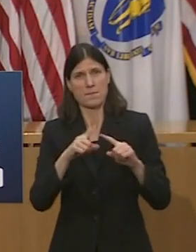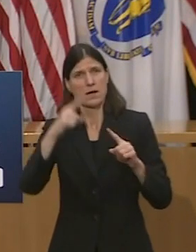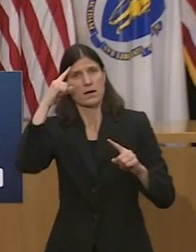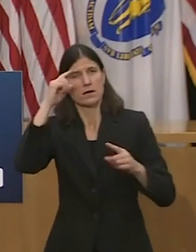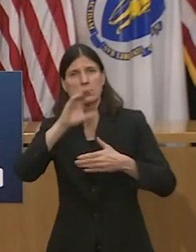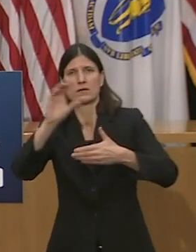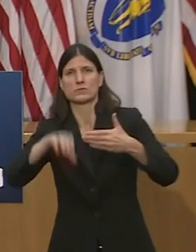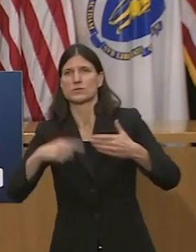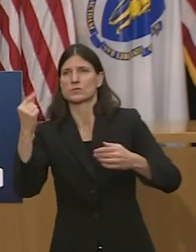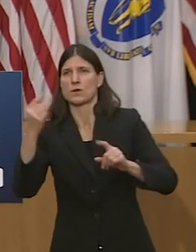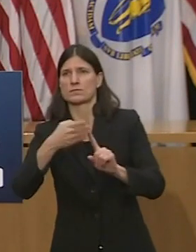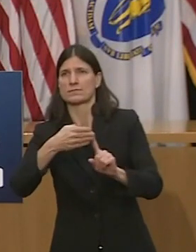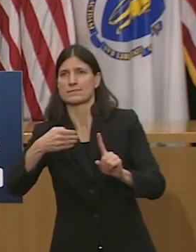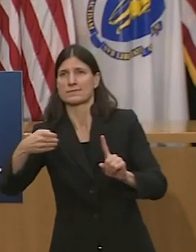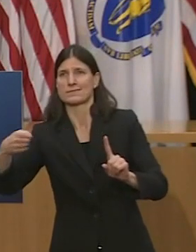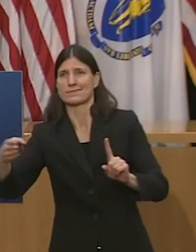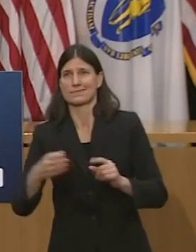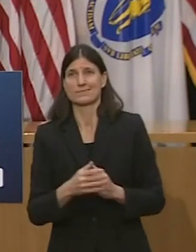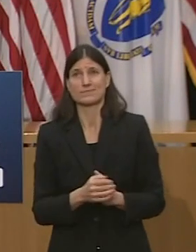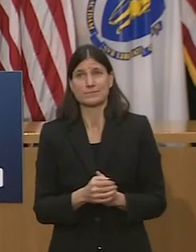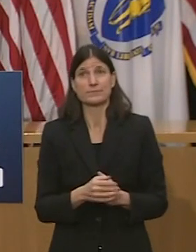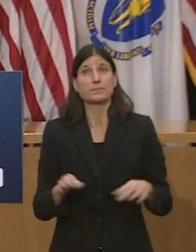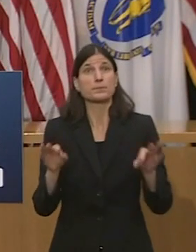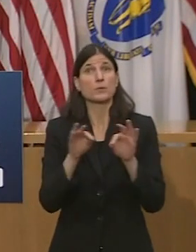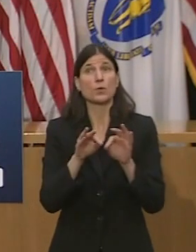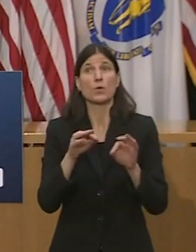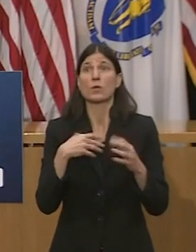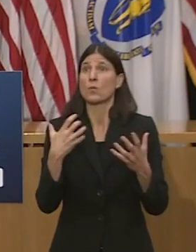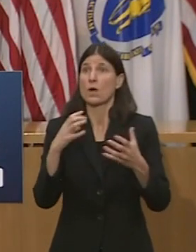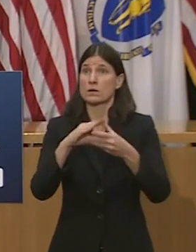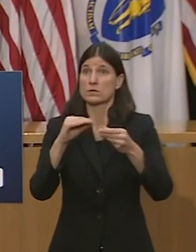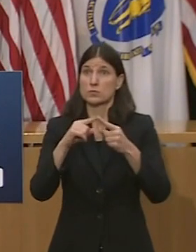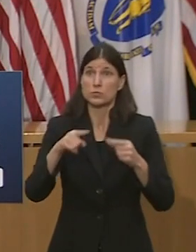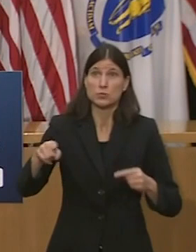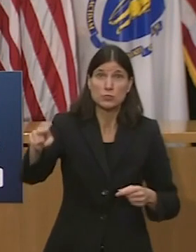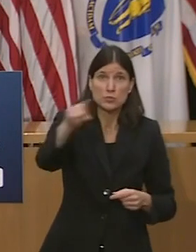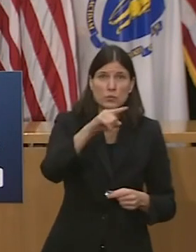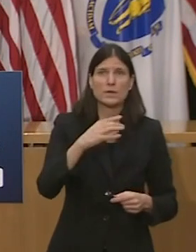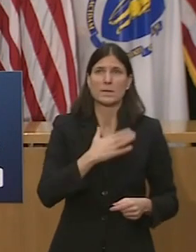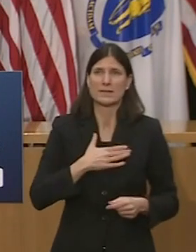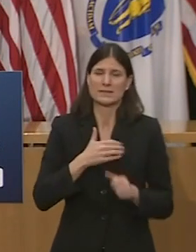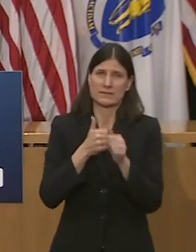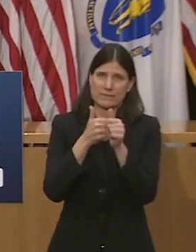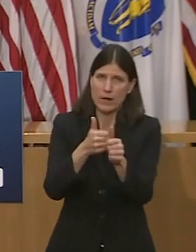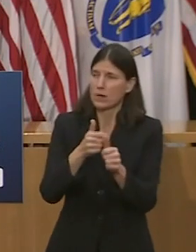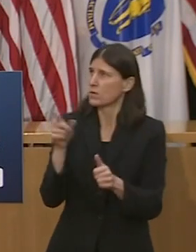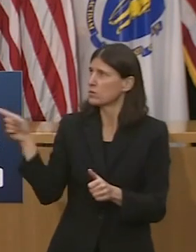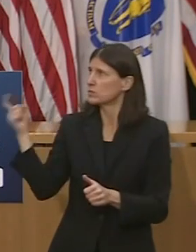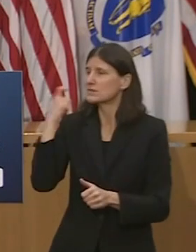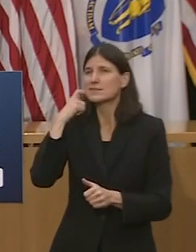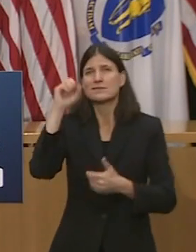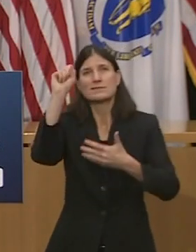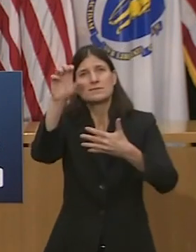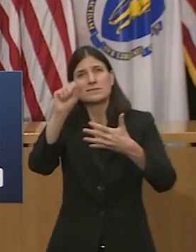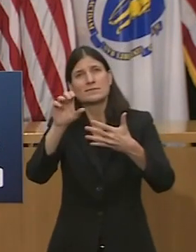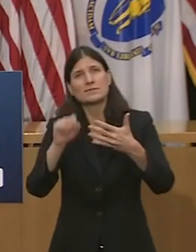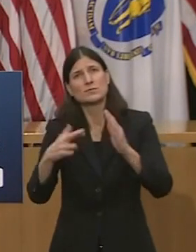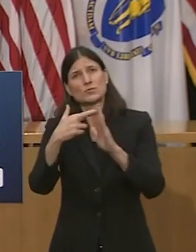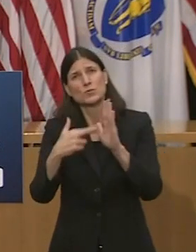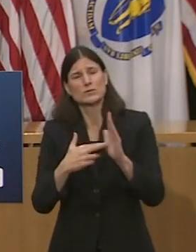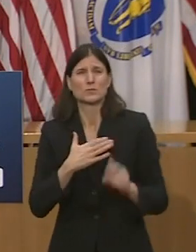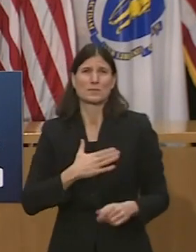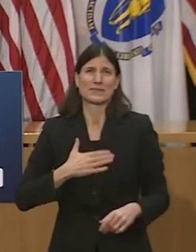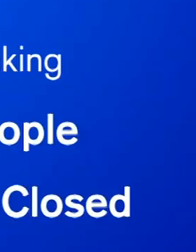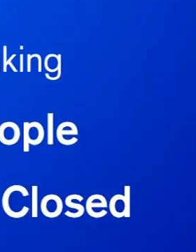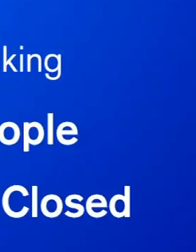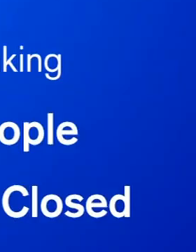advantage of the guidance. Don't spend a lot of time in indoor spaces with people you don't